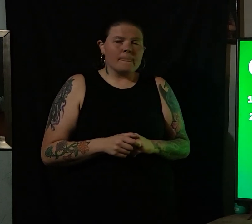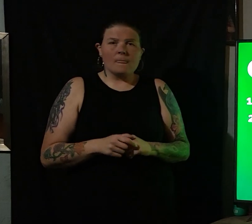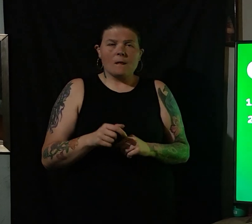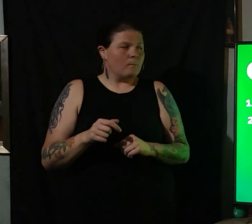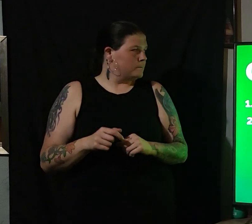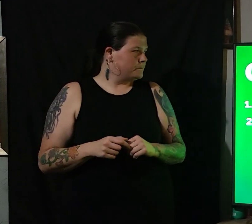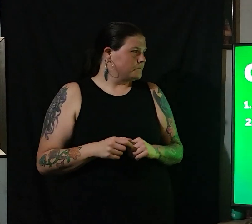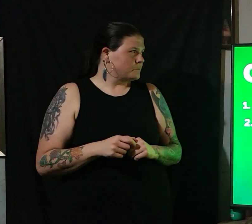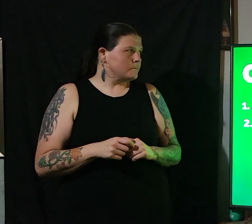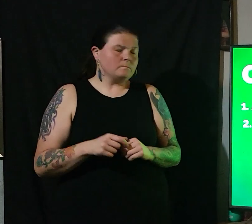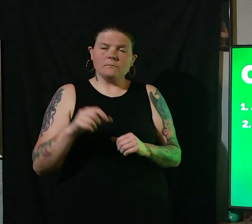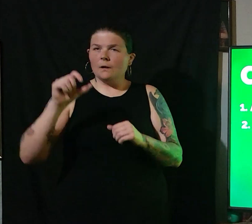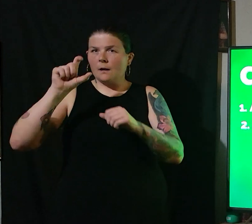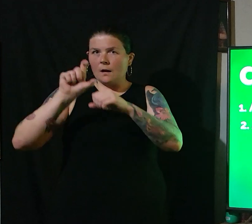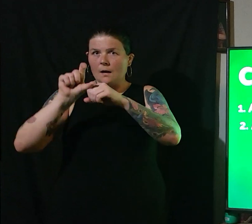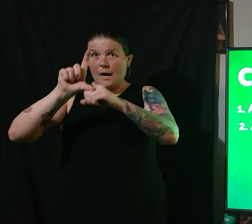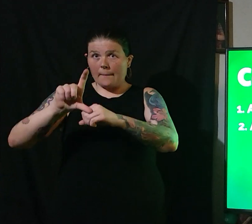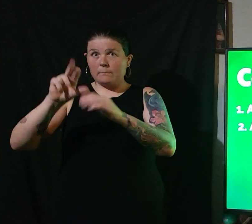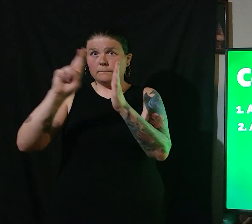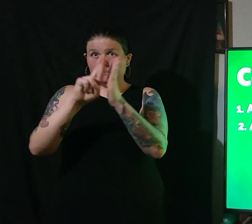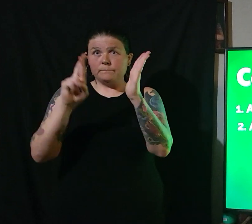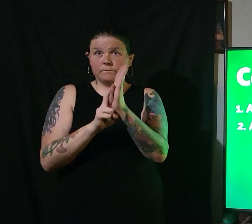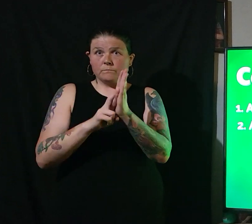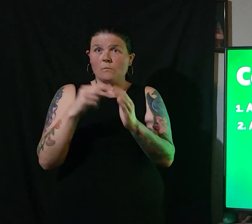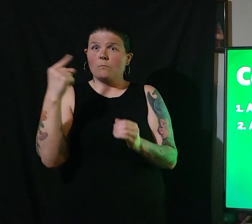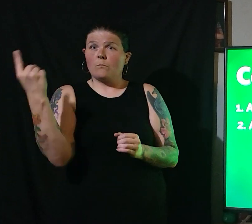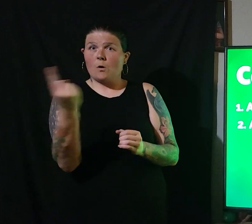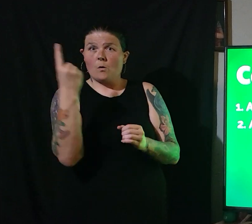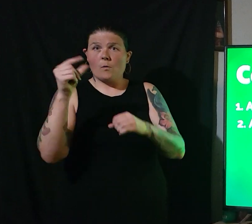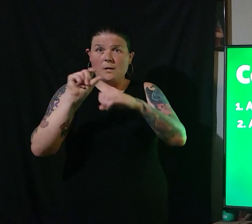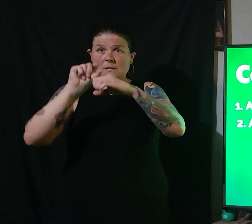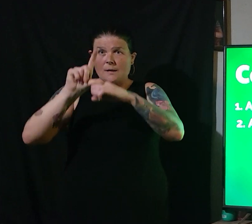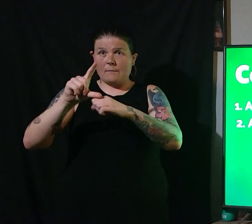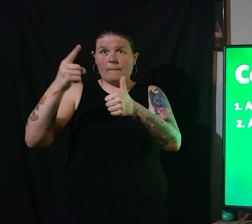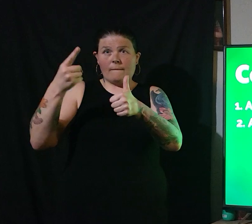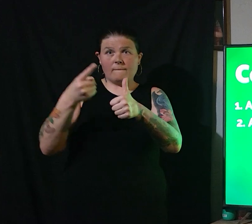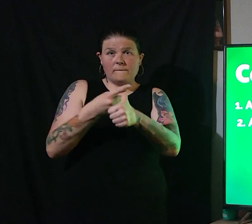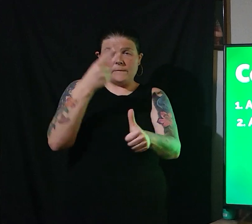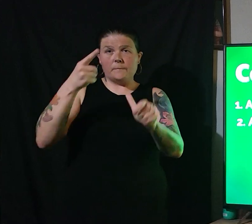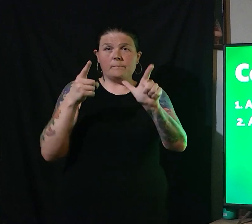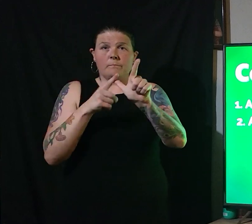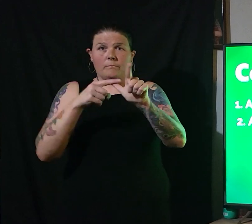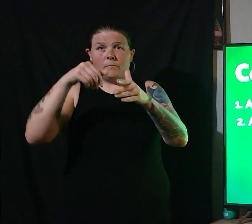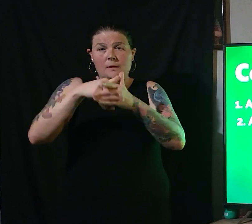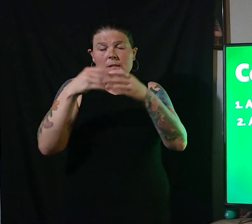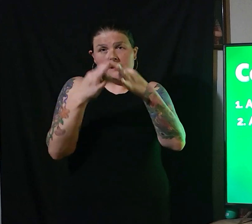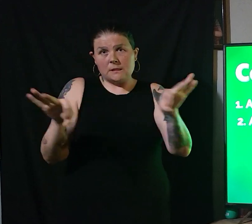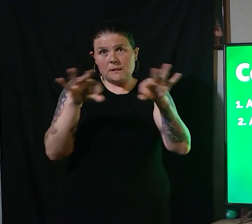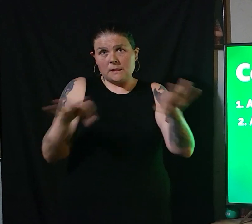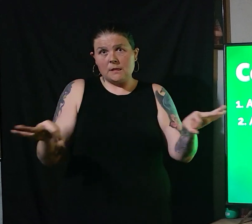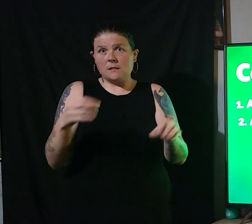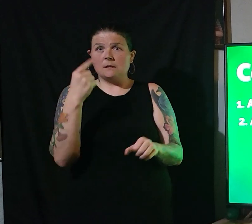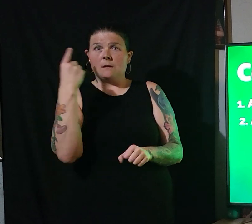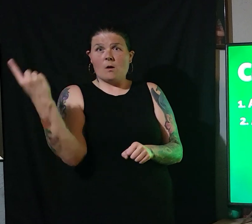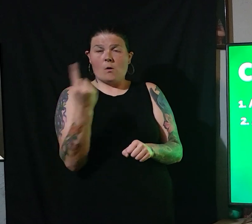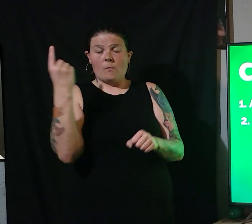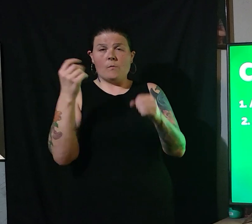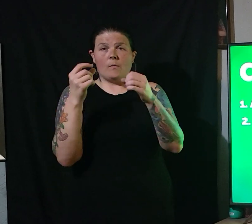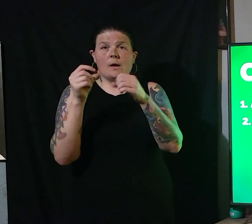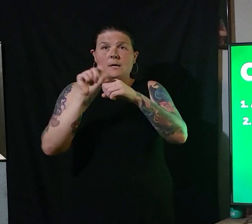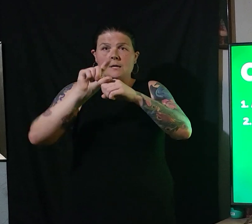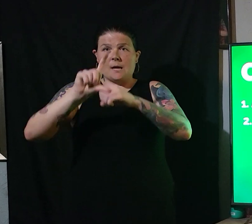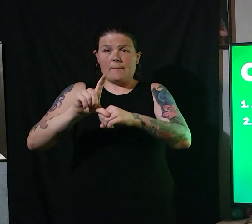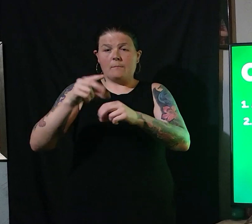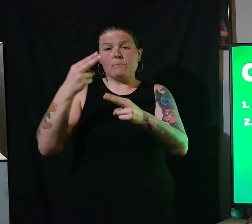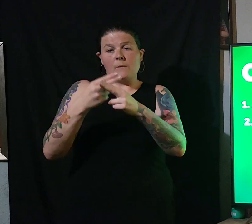The capitalization rules. Always capitalize the first letter in a sentence, always